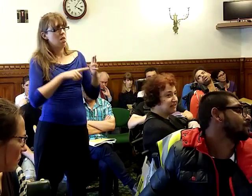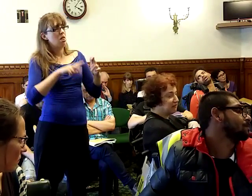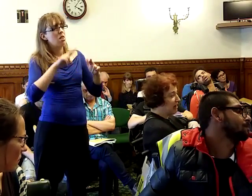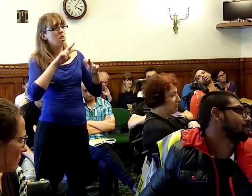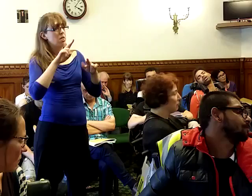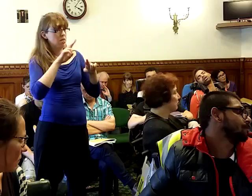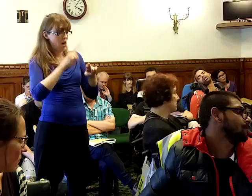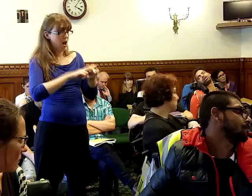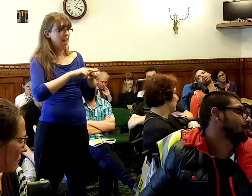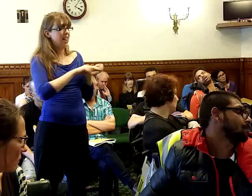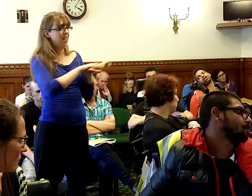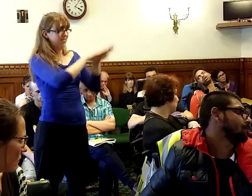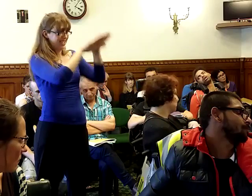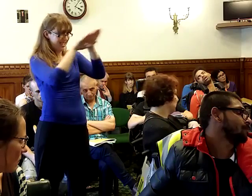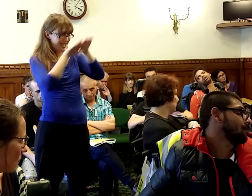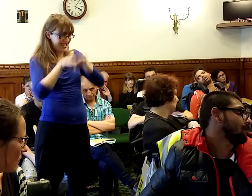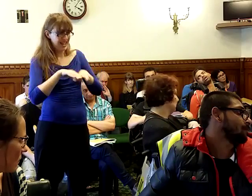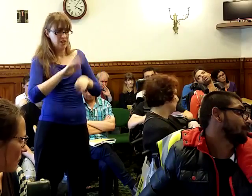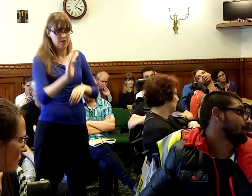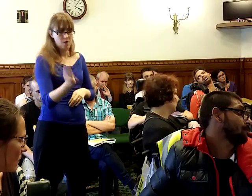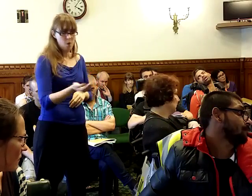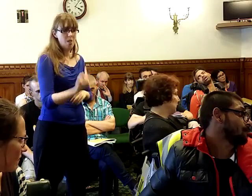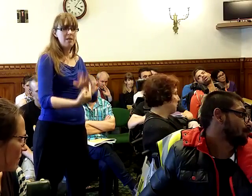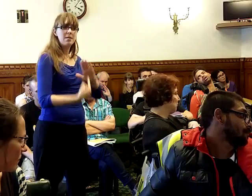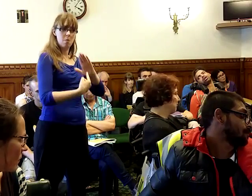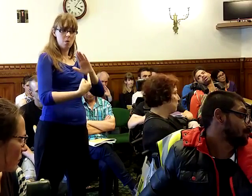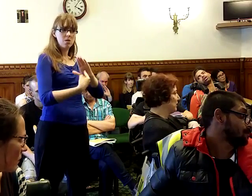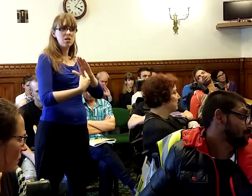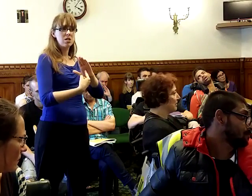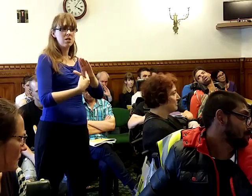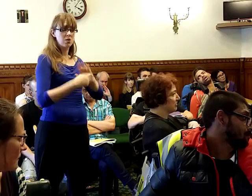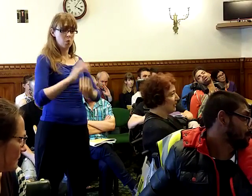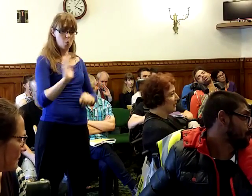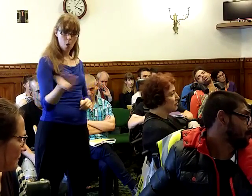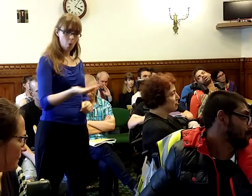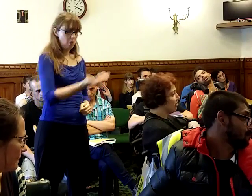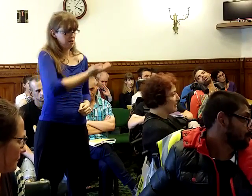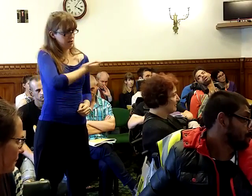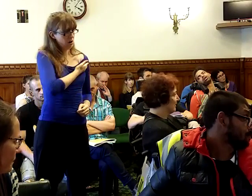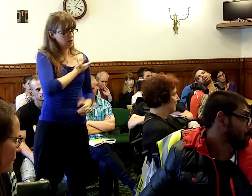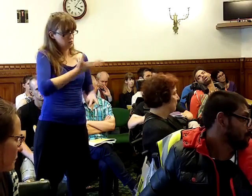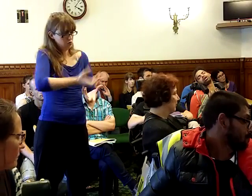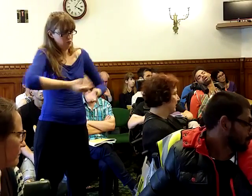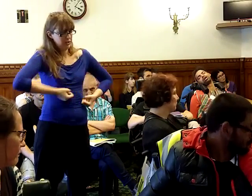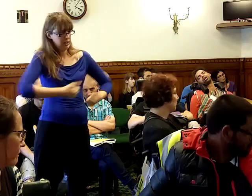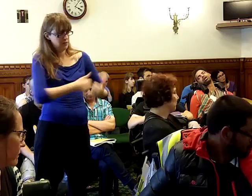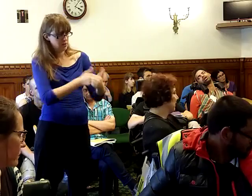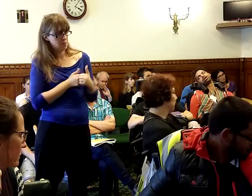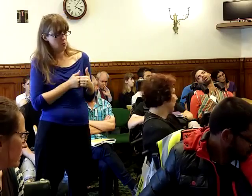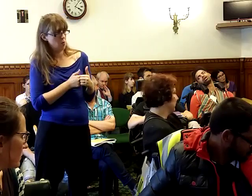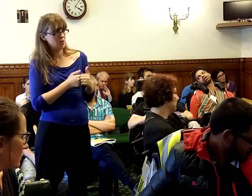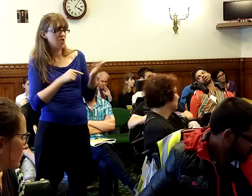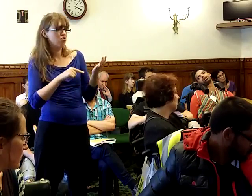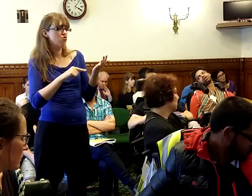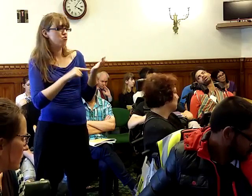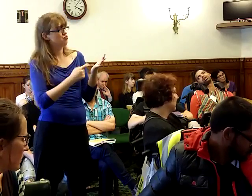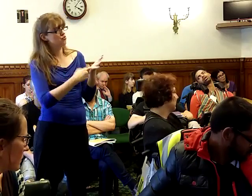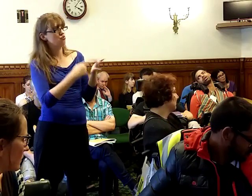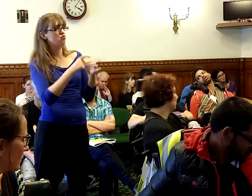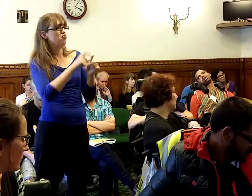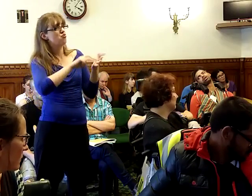of the standard for everybody is really important, you know, that we're all entitled to it, and Trident and everything else can pay for